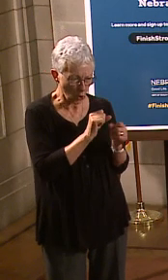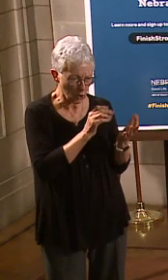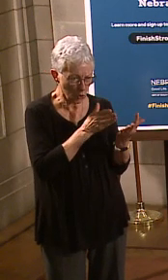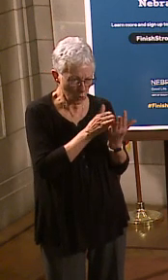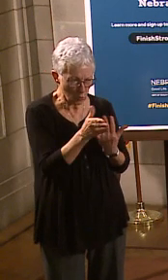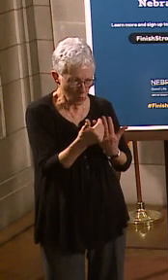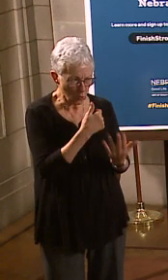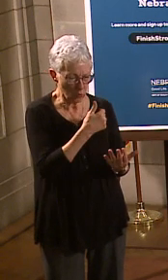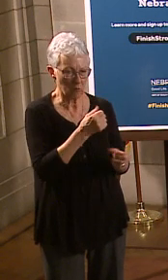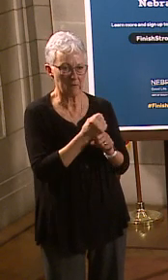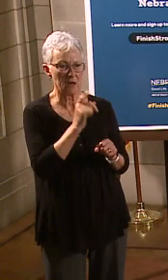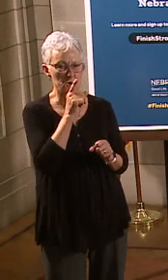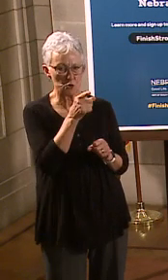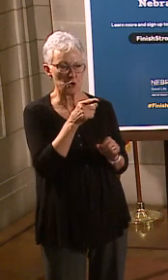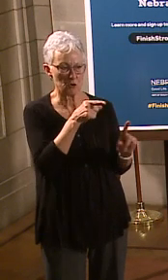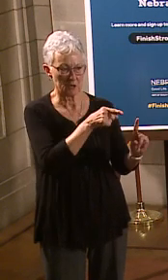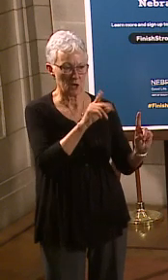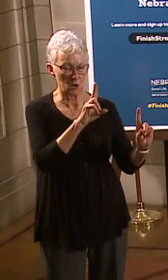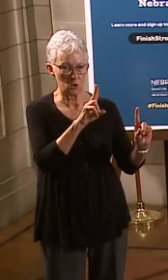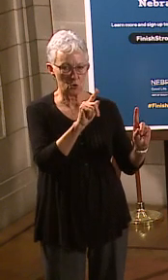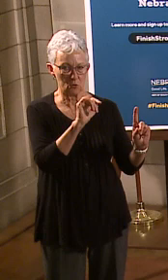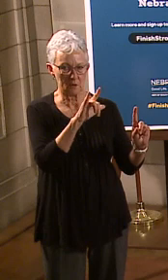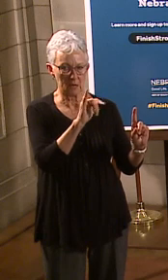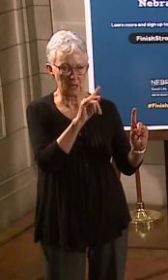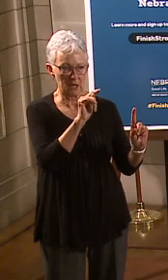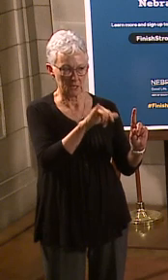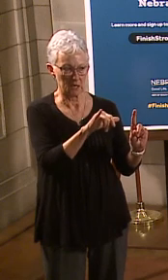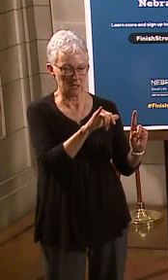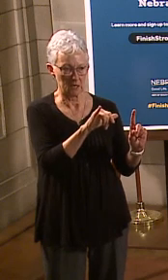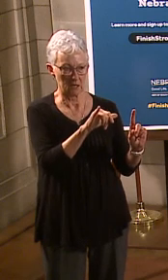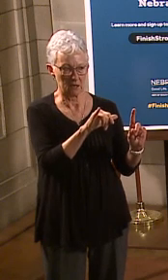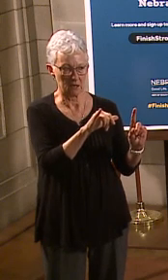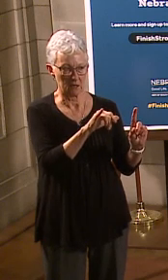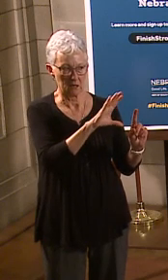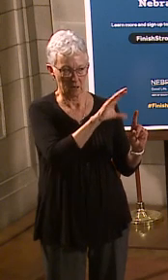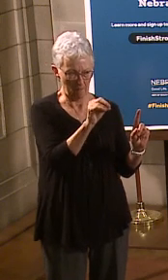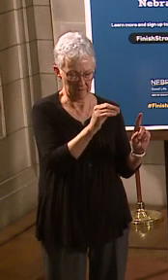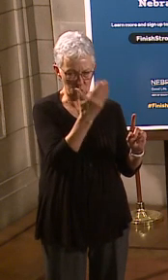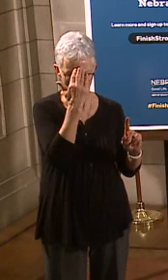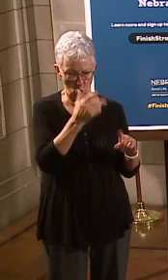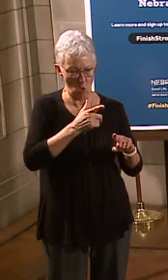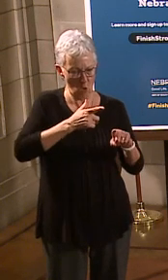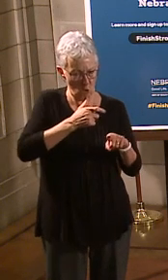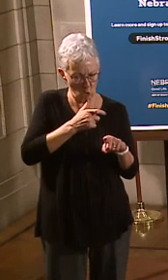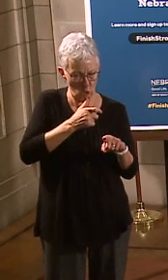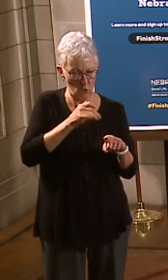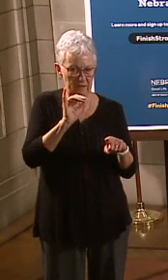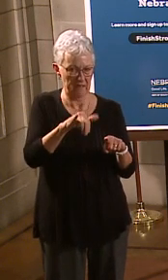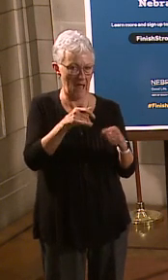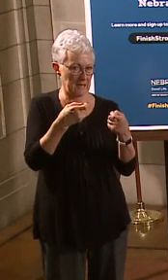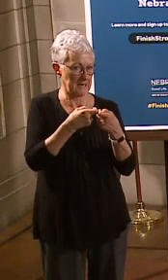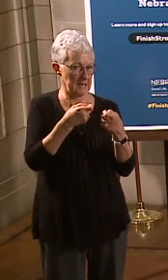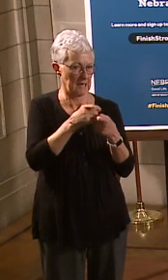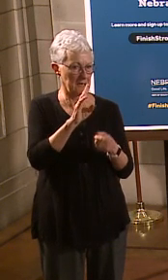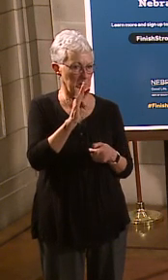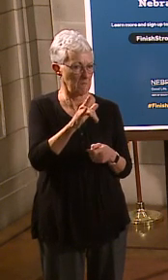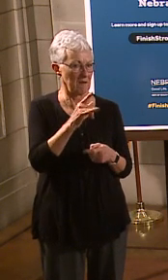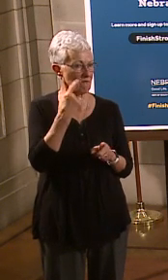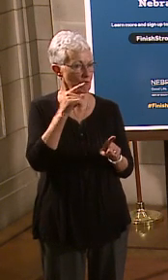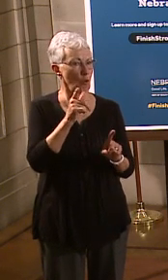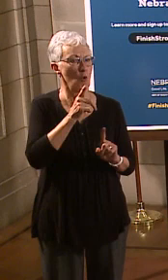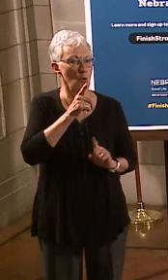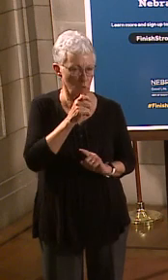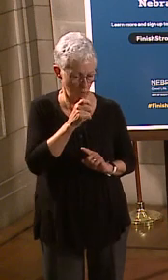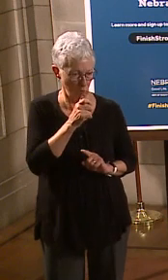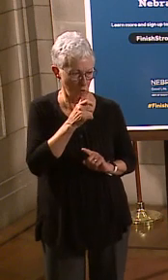utility providers knew who it was for and we didn't get it sent back. So that took us a little bit longer to get that flow going. We have a lot, as you can tell, a lot